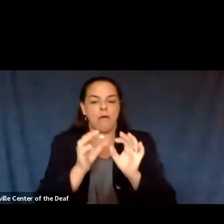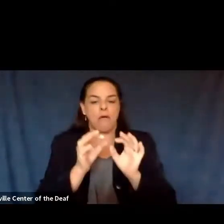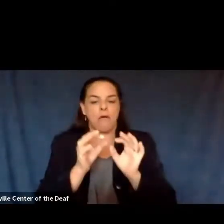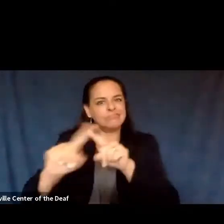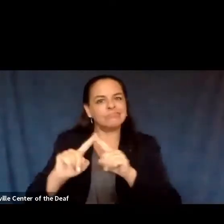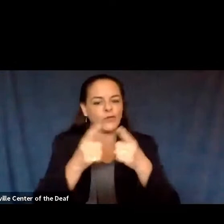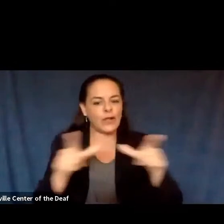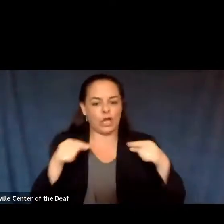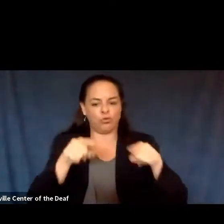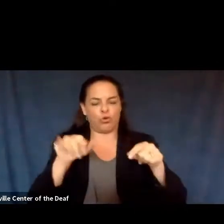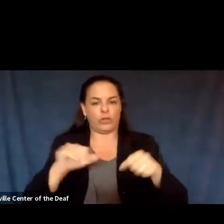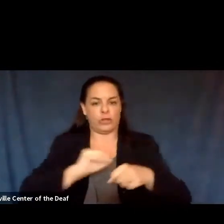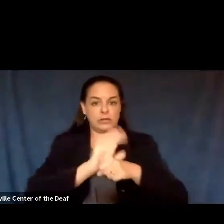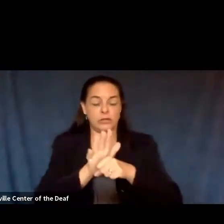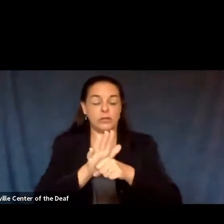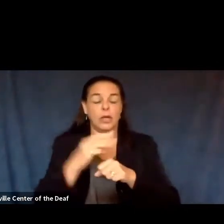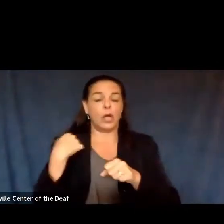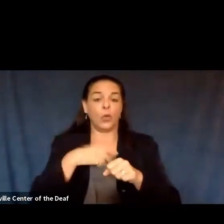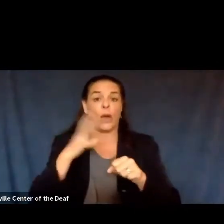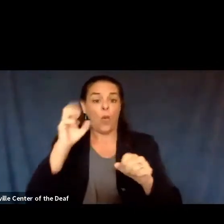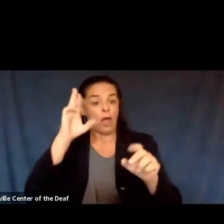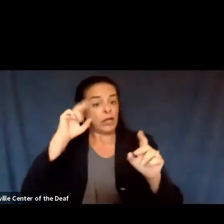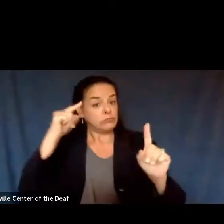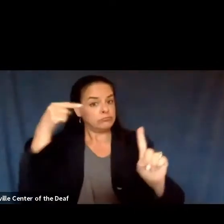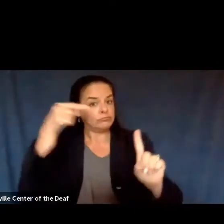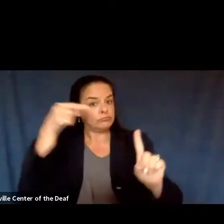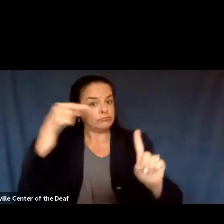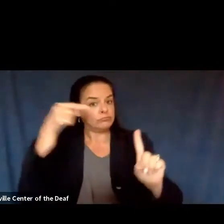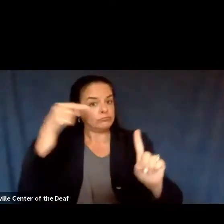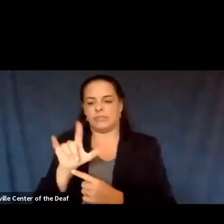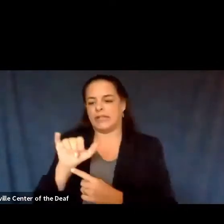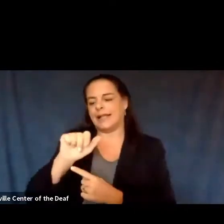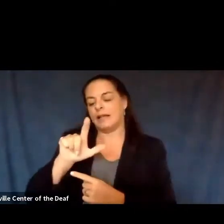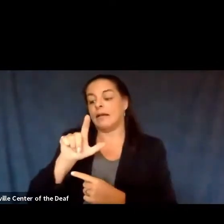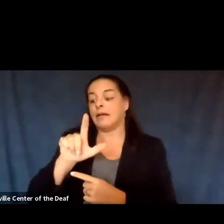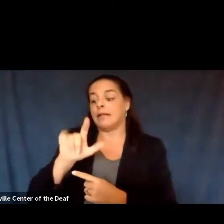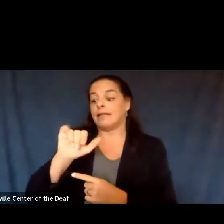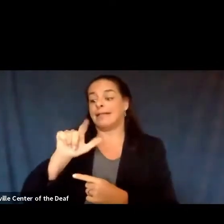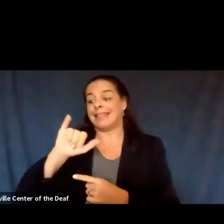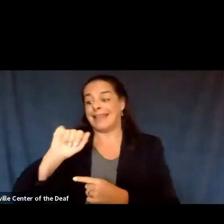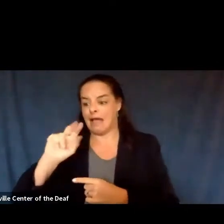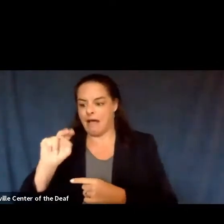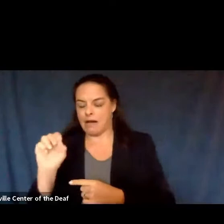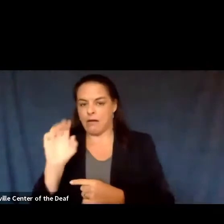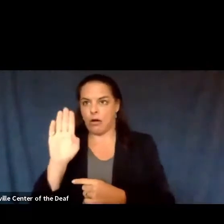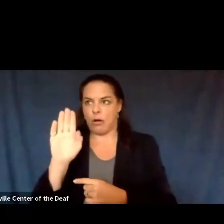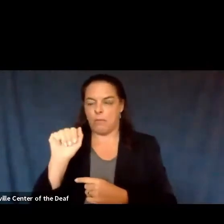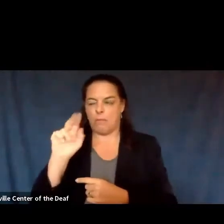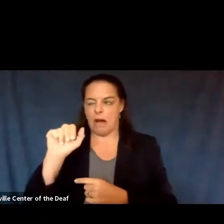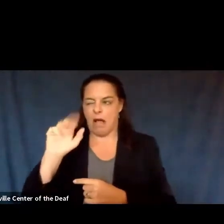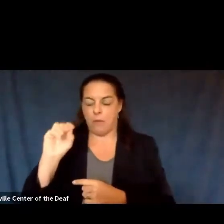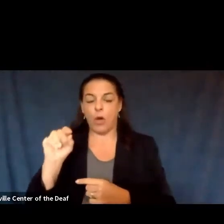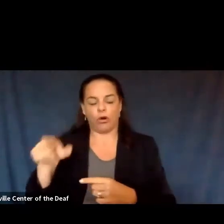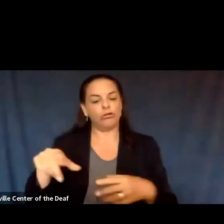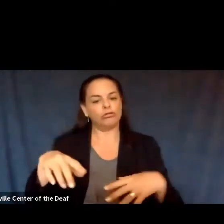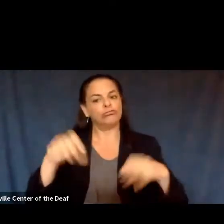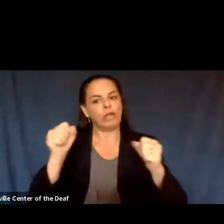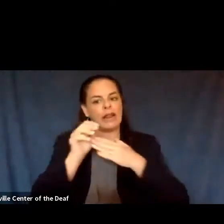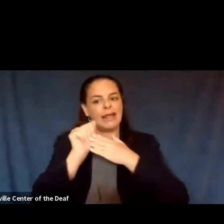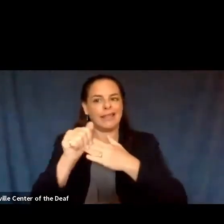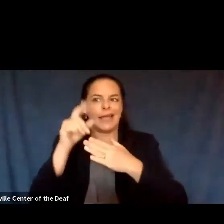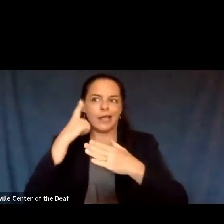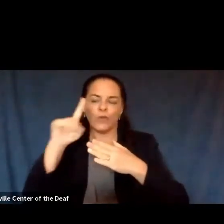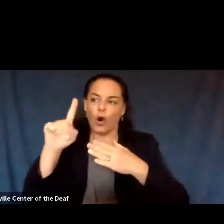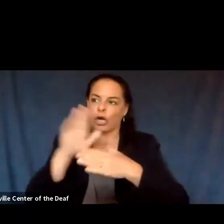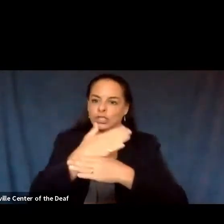specifically want to highlight our own Liliana Bourbano, who has taken the lead at the health department to ensure critical information is being shared to multiple